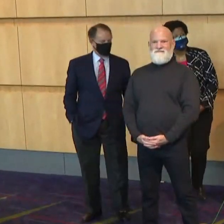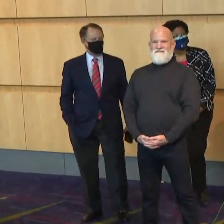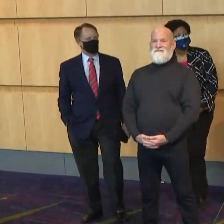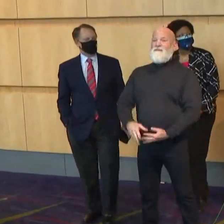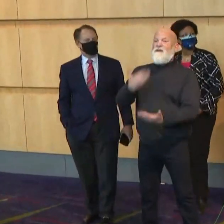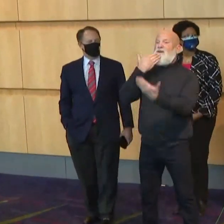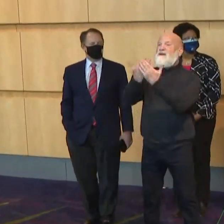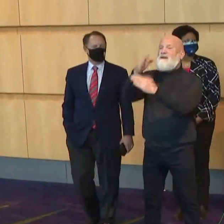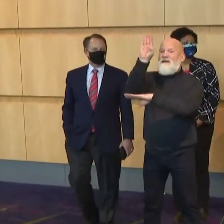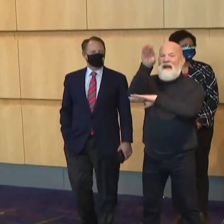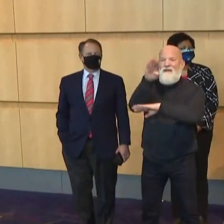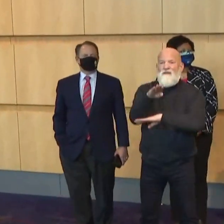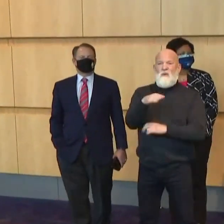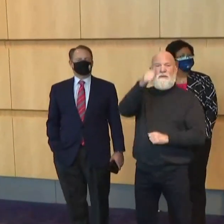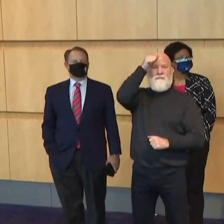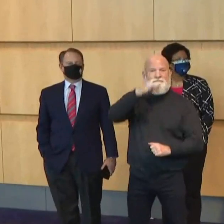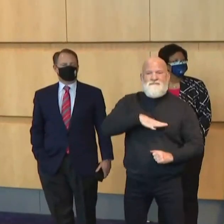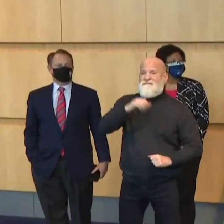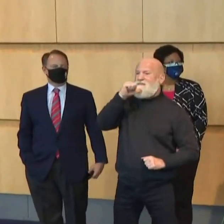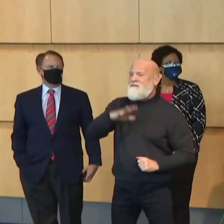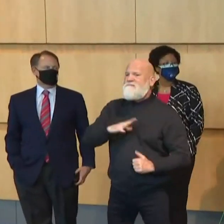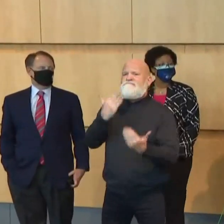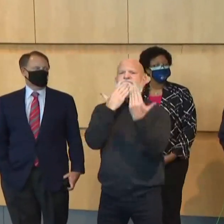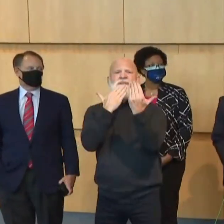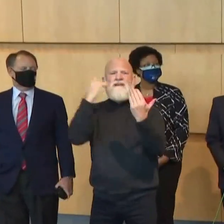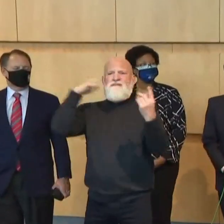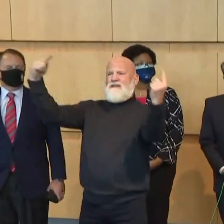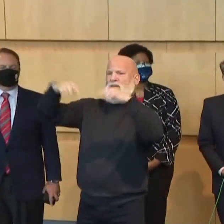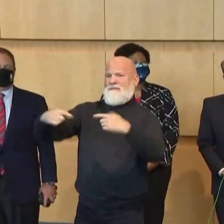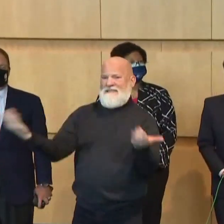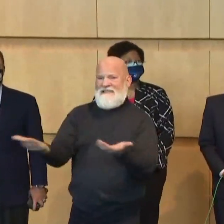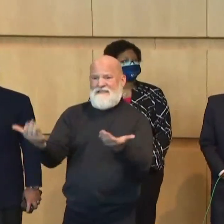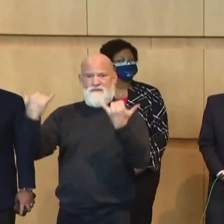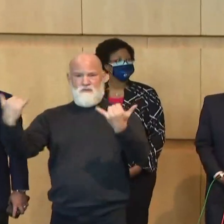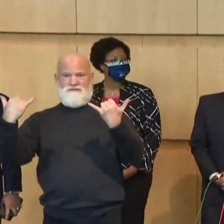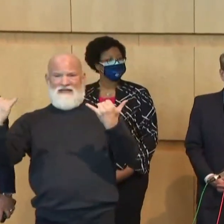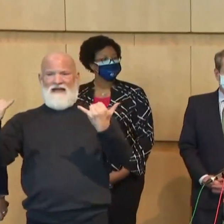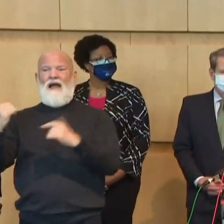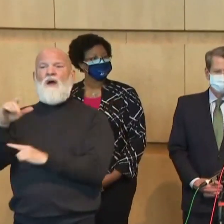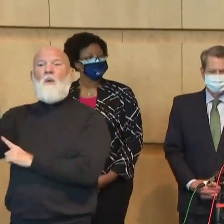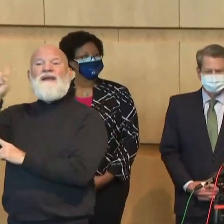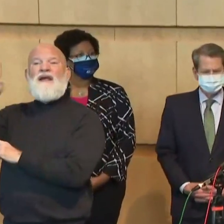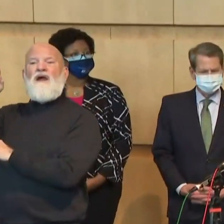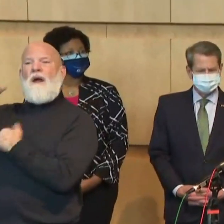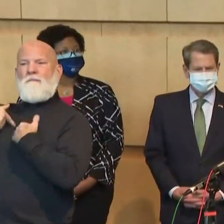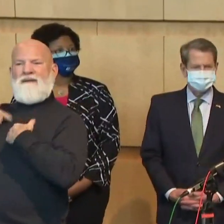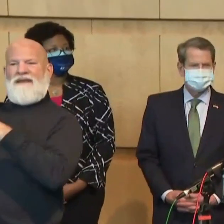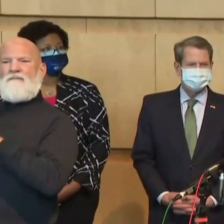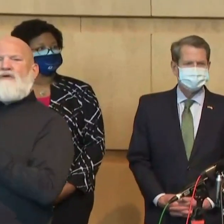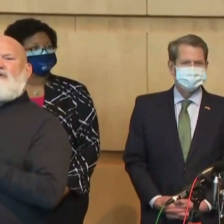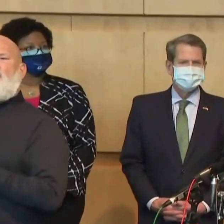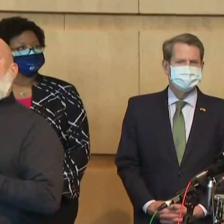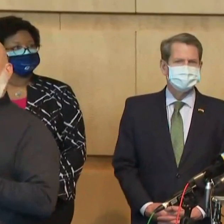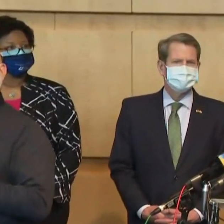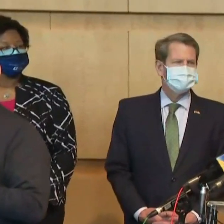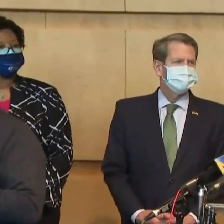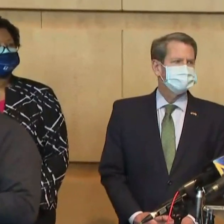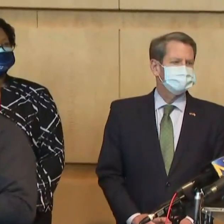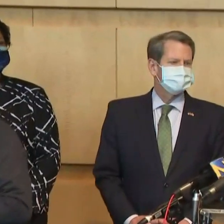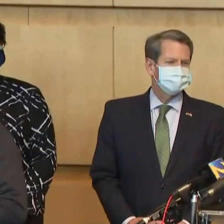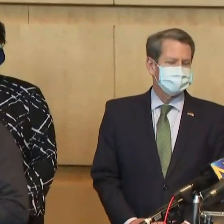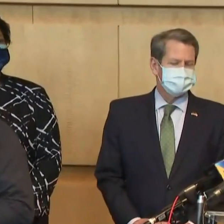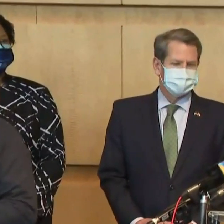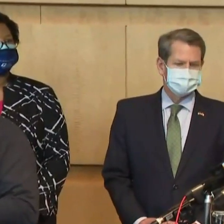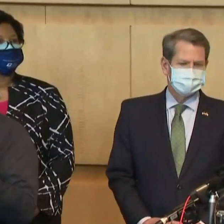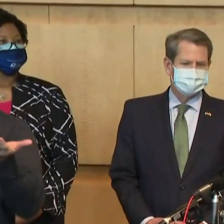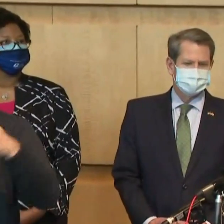Good afternoon, ladies and gentlemen, and thank you for joining us this afternoon. I'm Rob Pitts. I chair the Board of Commissioners of Fulton County, and I'd like to